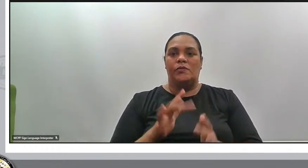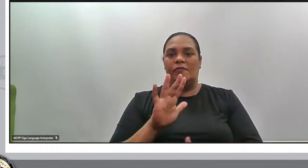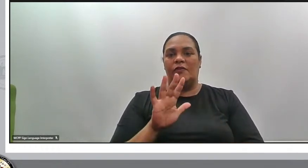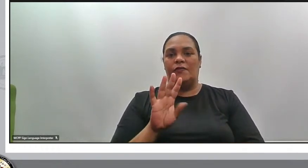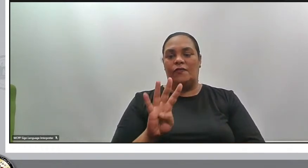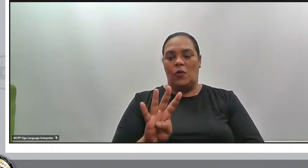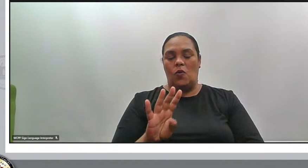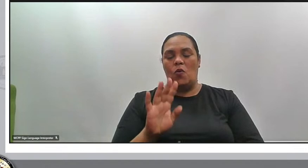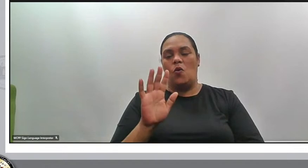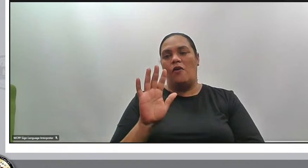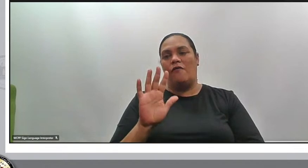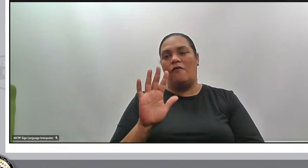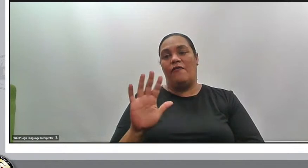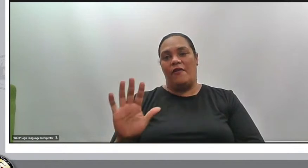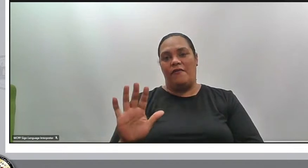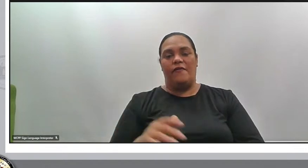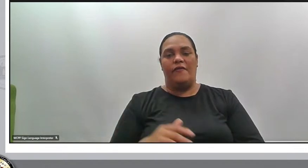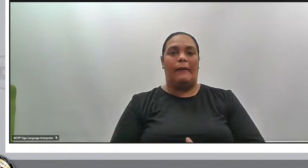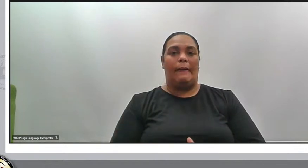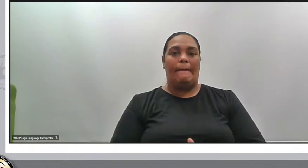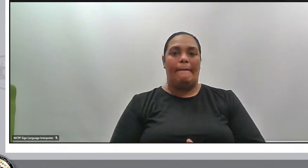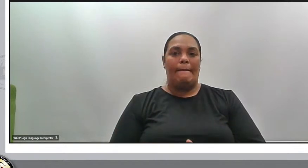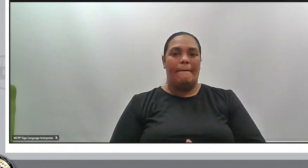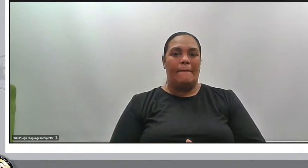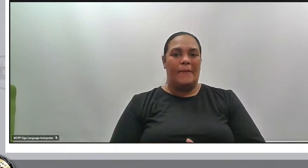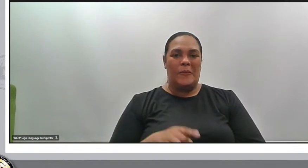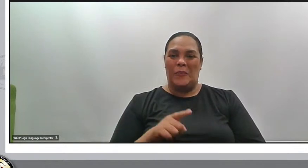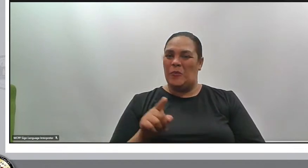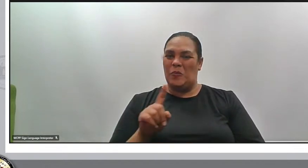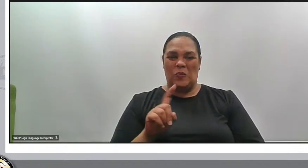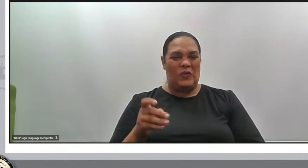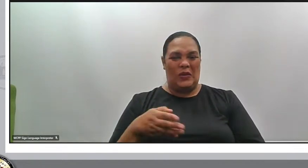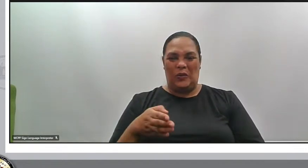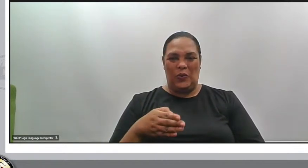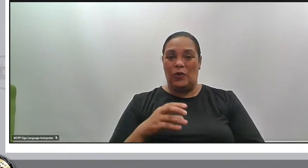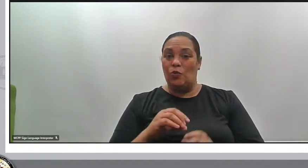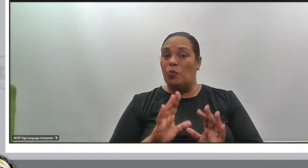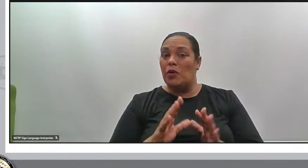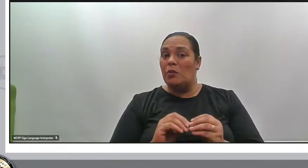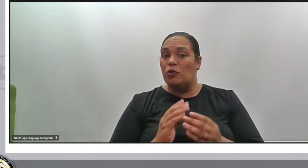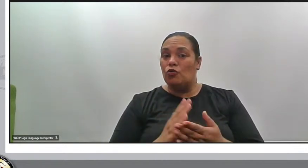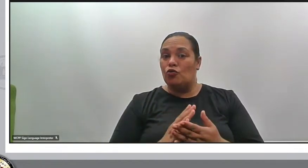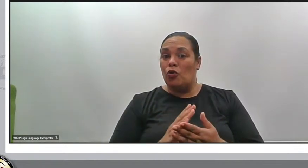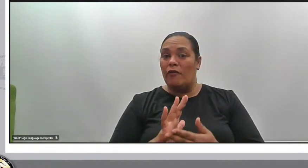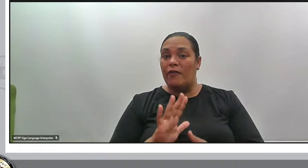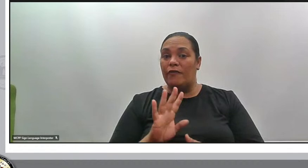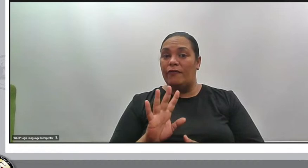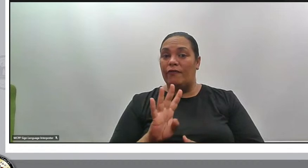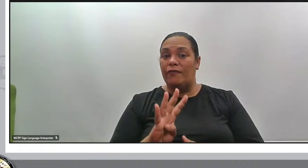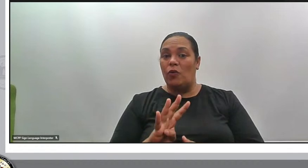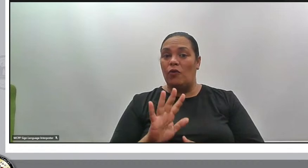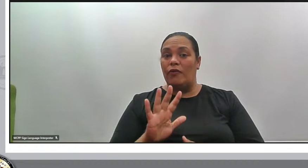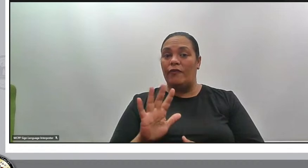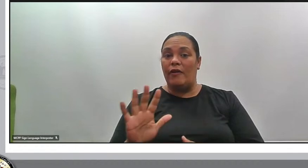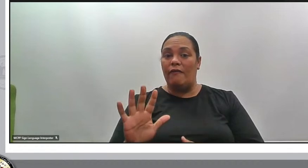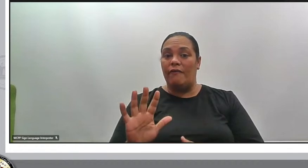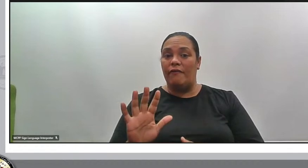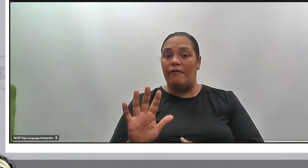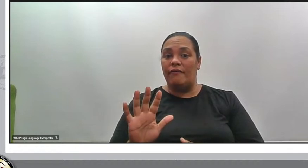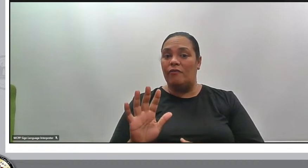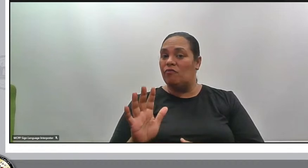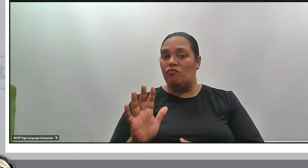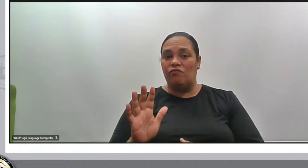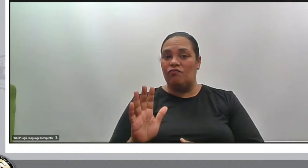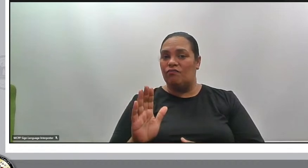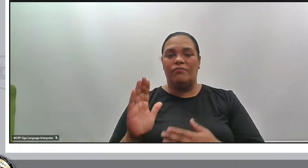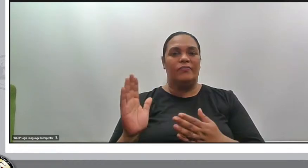and 55. I don't think there'll be any questions there, but I'm just making sure. 54, 55. All